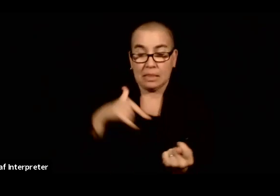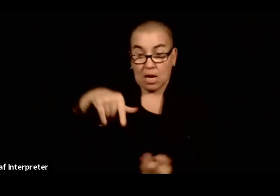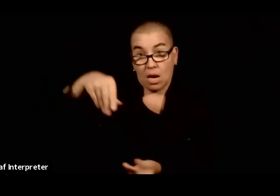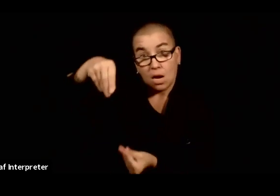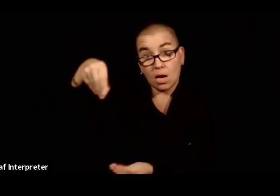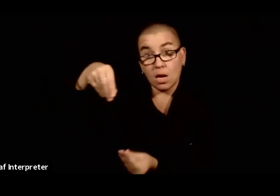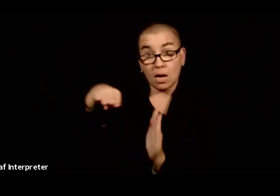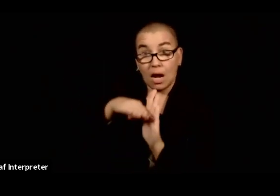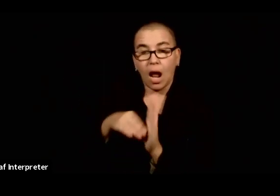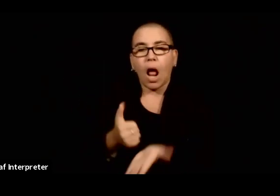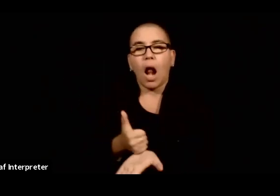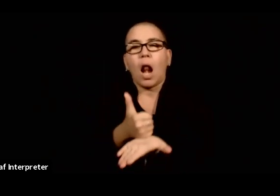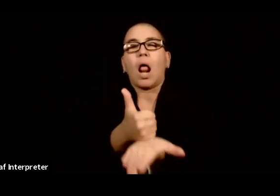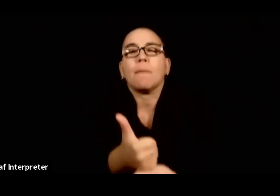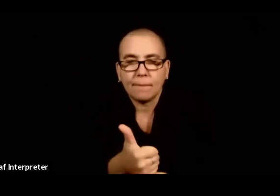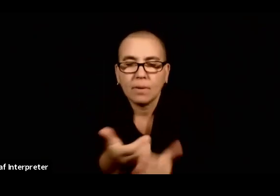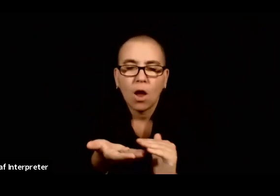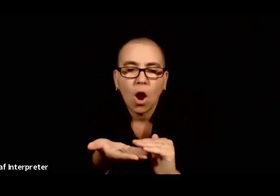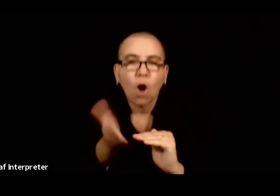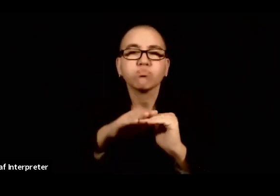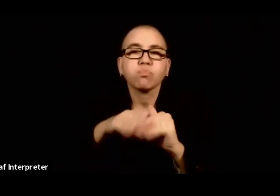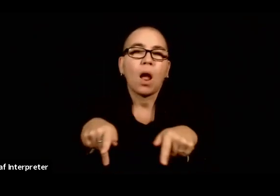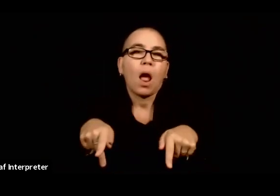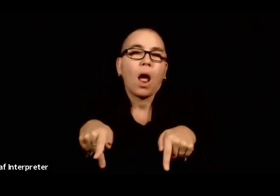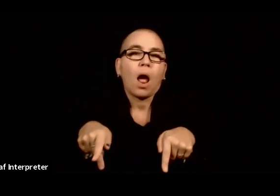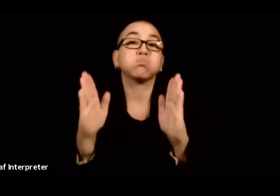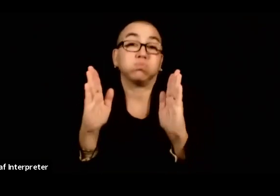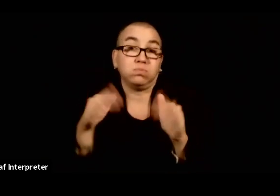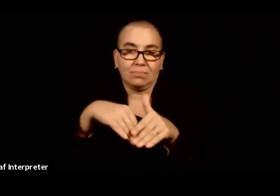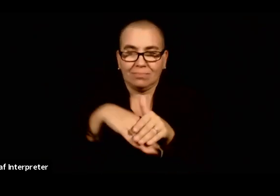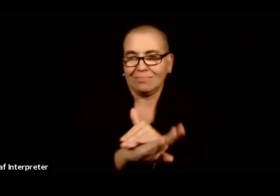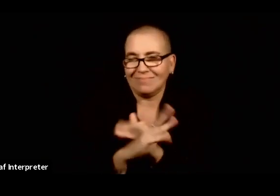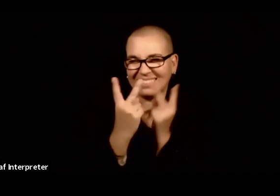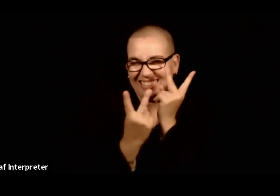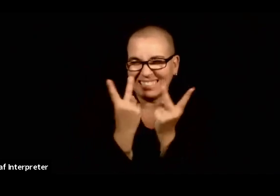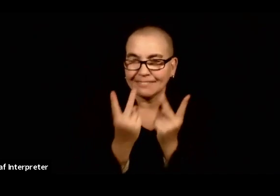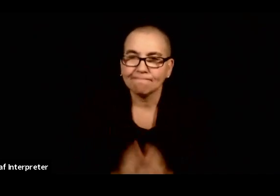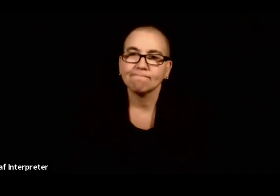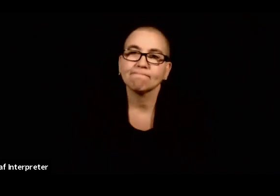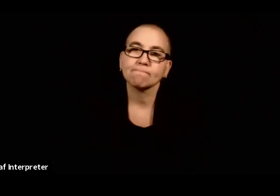Aisha Almquist, Deputy Ombudsman for the Office of Ombudsman for Long-Term Care.